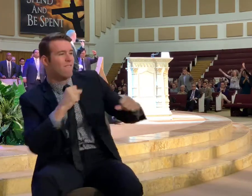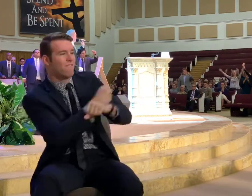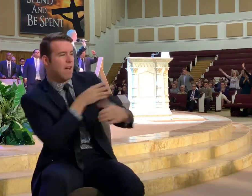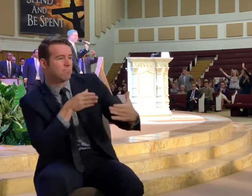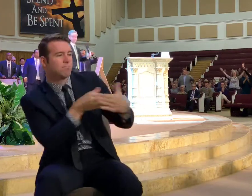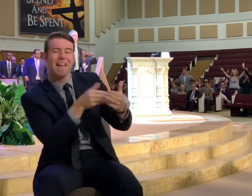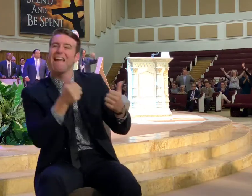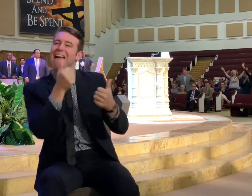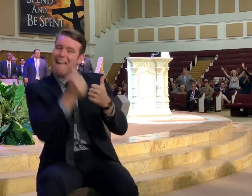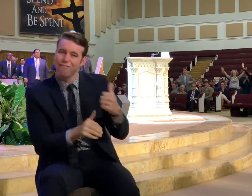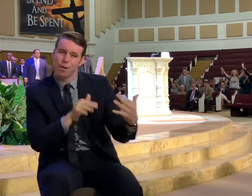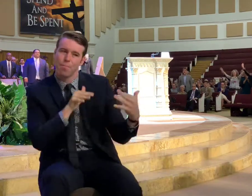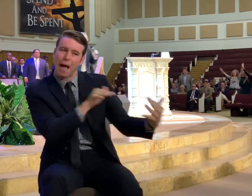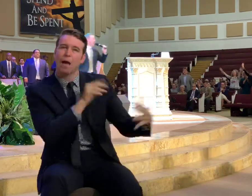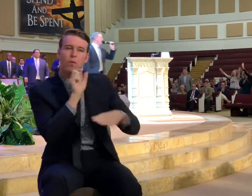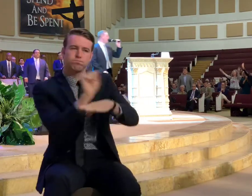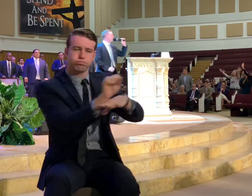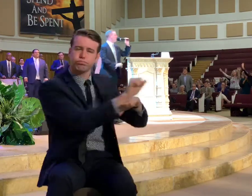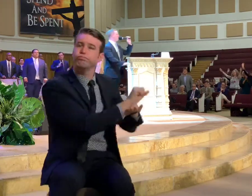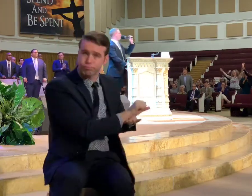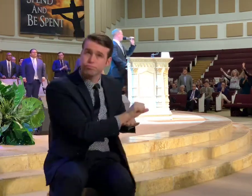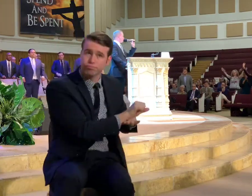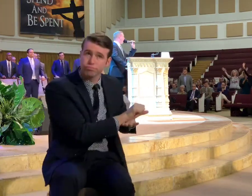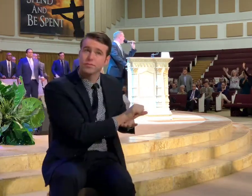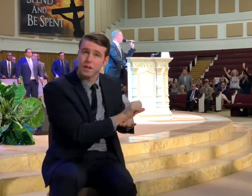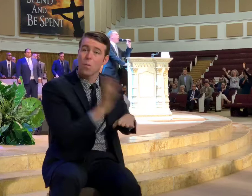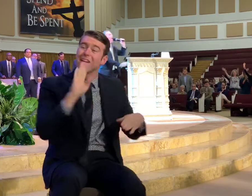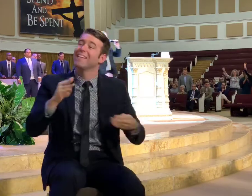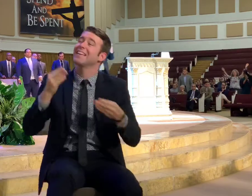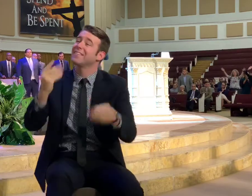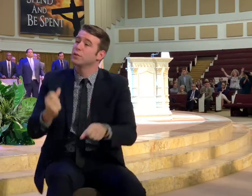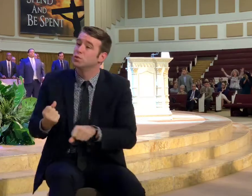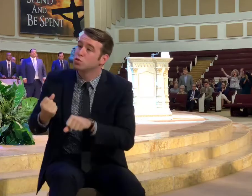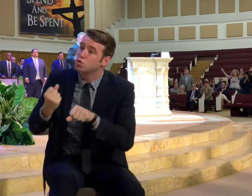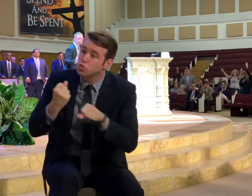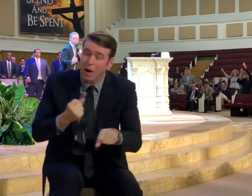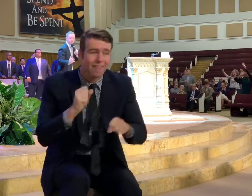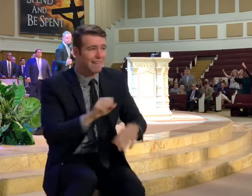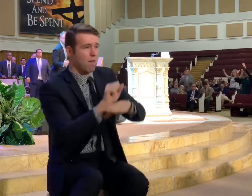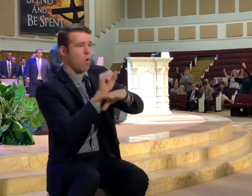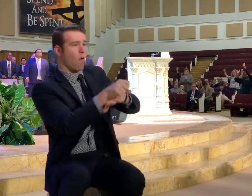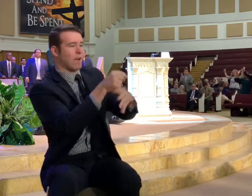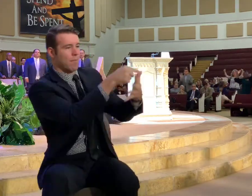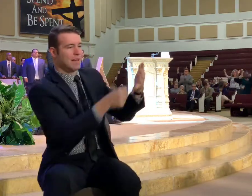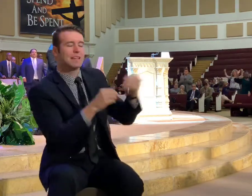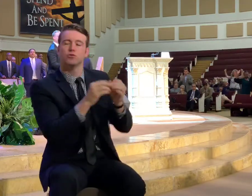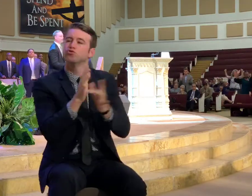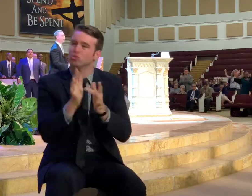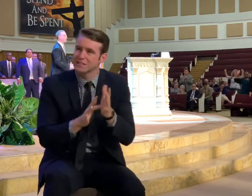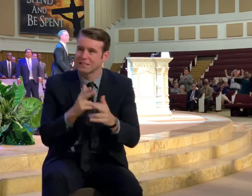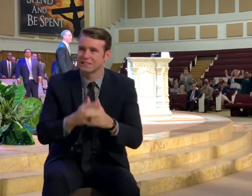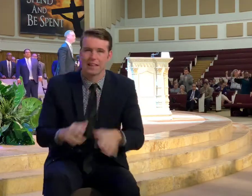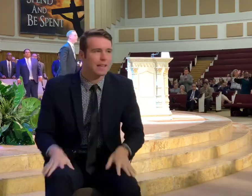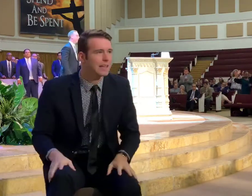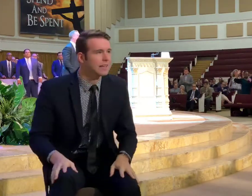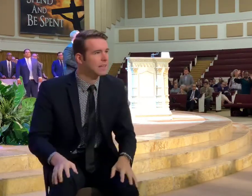every battle. It'll give you strength to be an overcomer in Jesus.